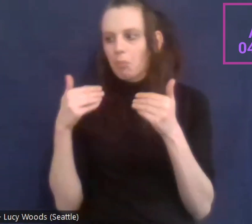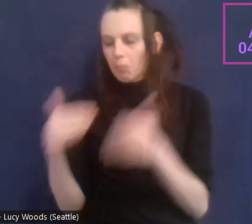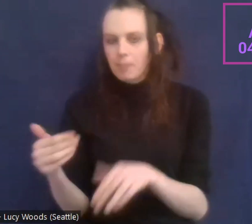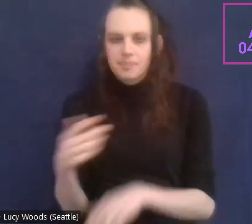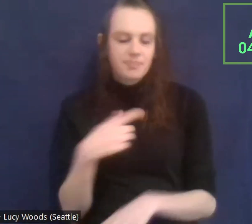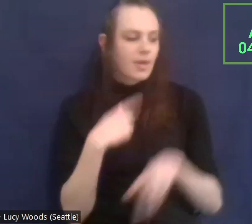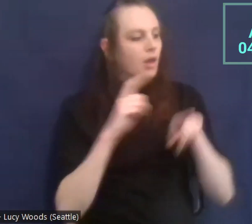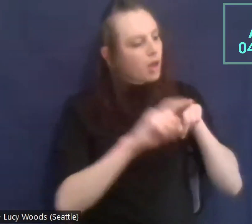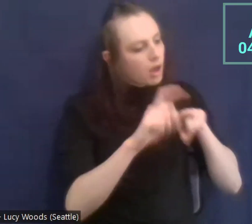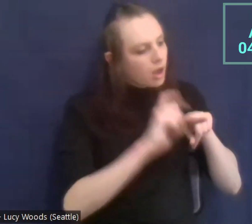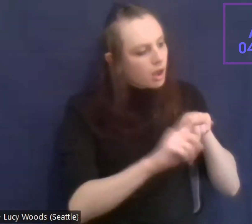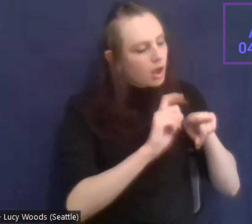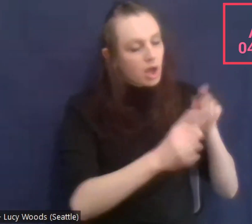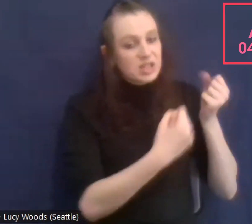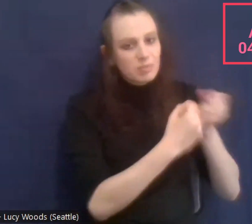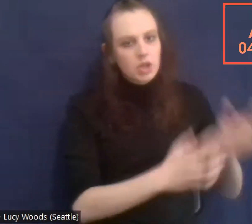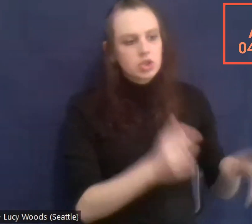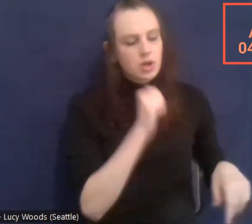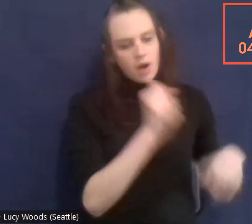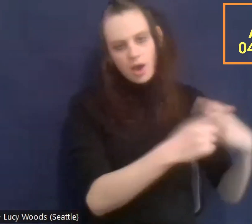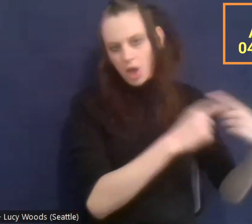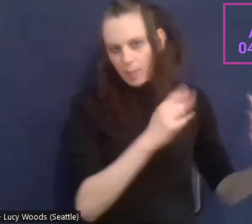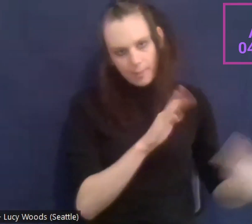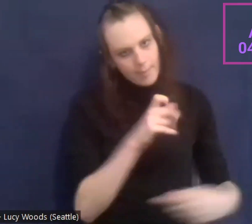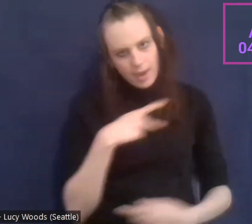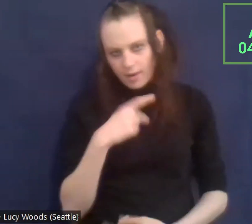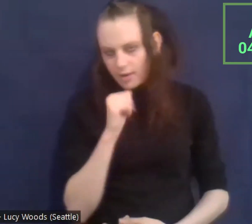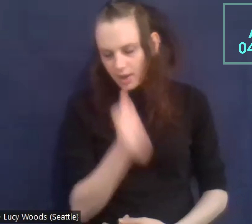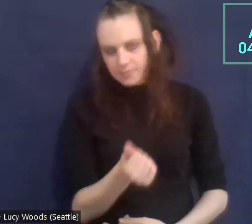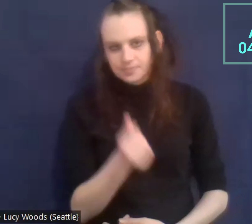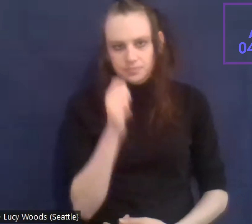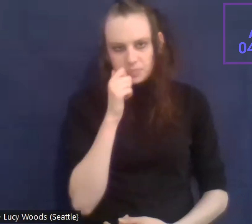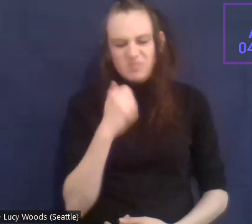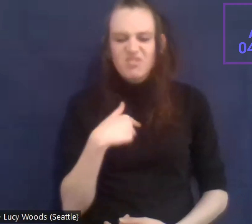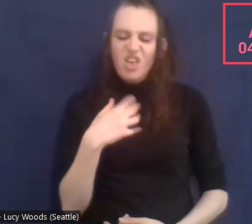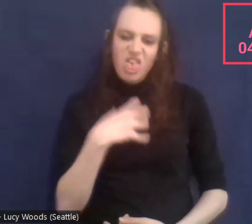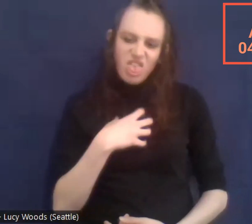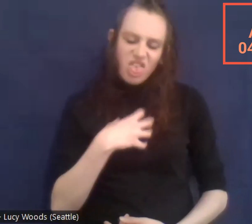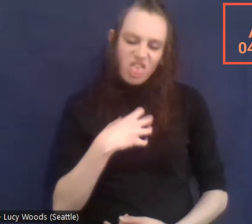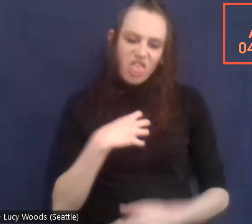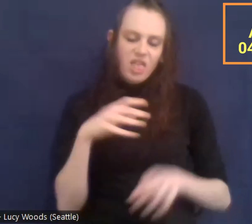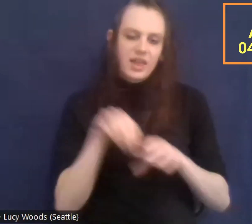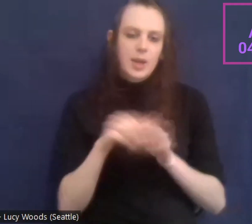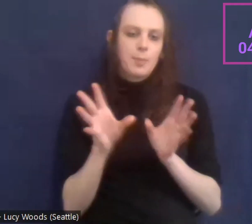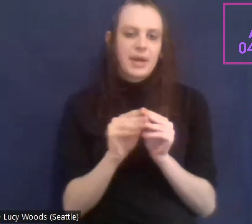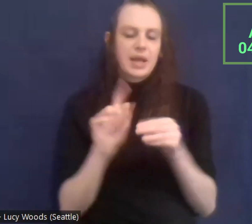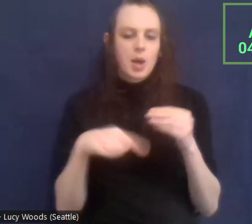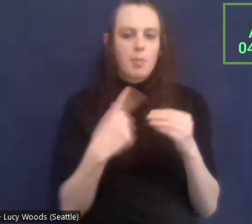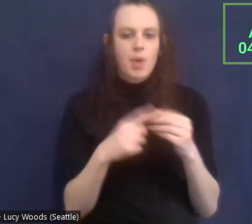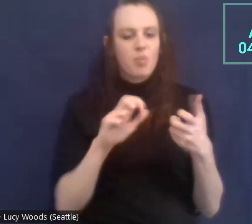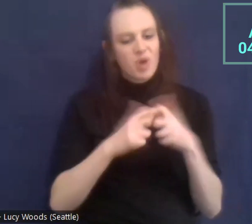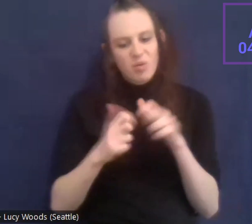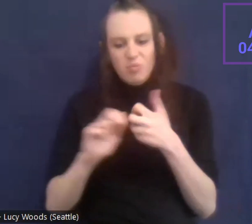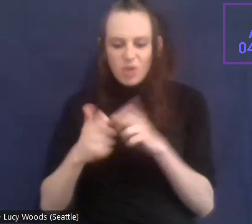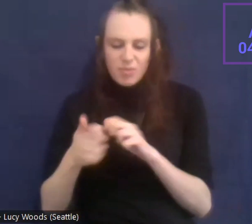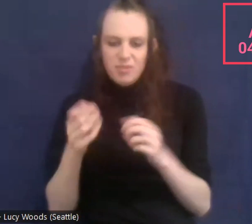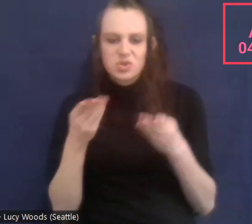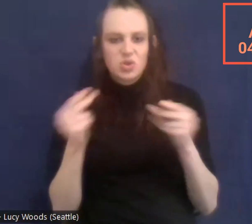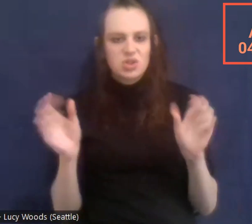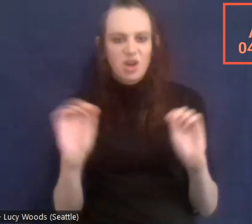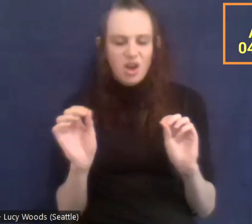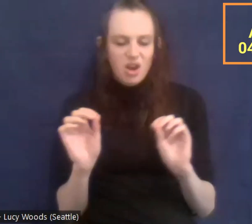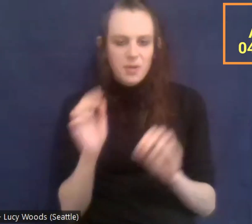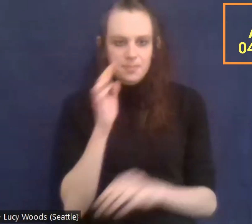meetings about all my problems and no solution. Lots of mess, no message. And so another guy came up to me. He's like, "Man, I see you